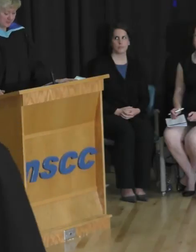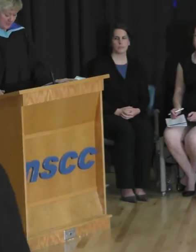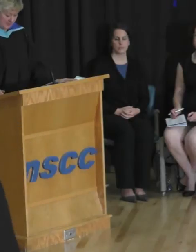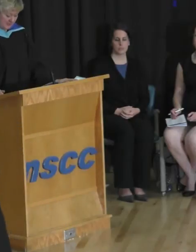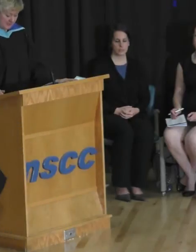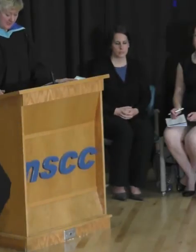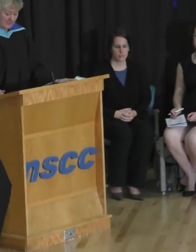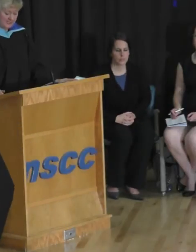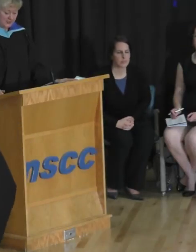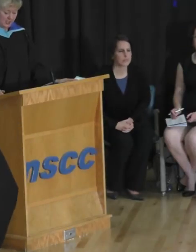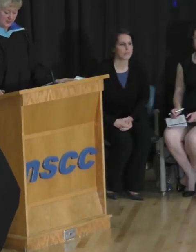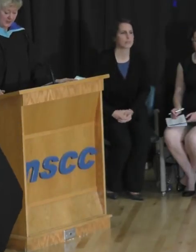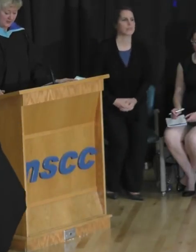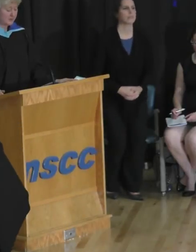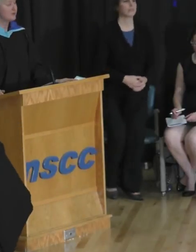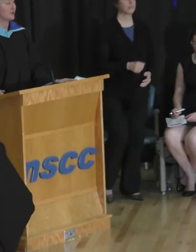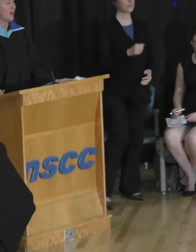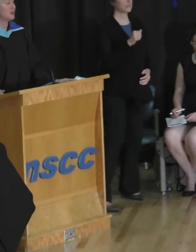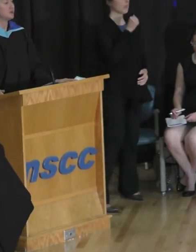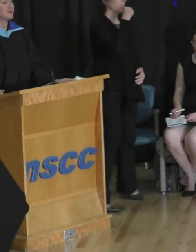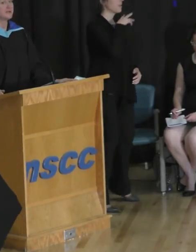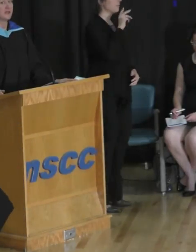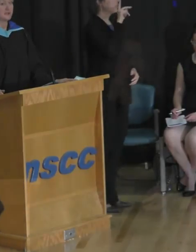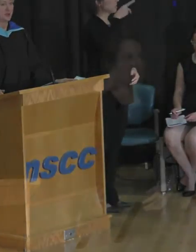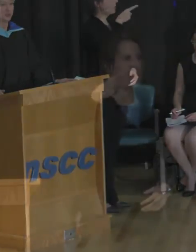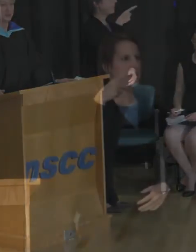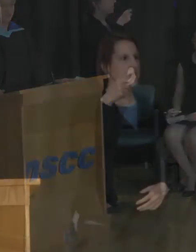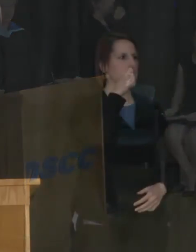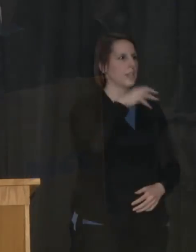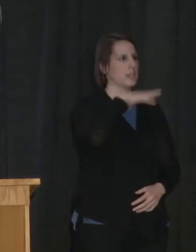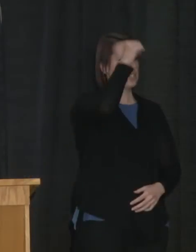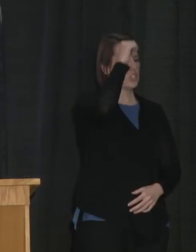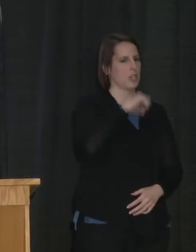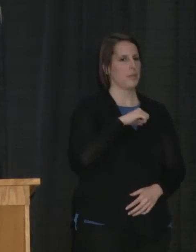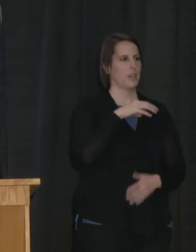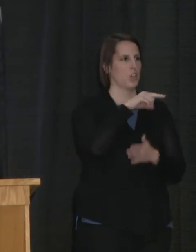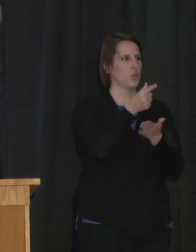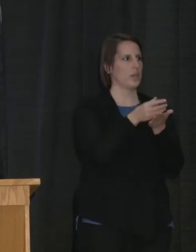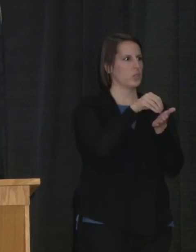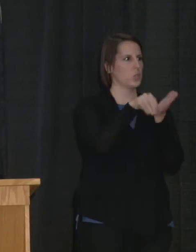Madam Vice President, ladies and gentlemen, the graduates in social services.